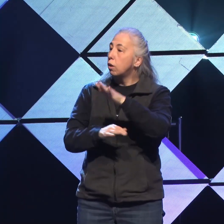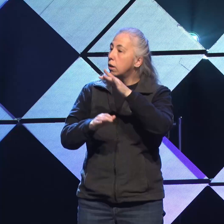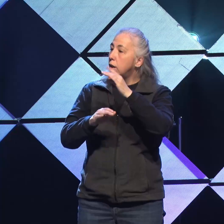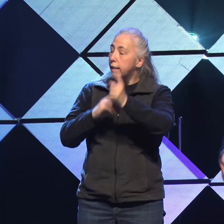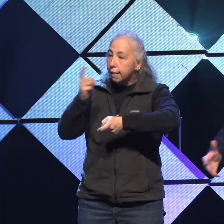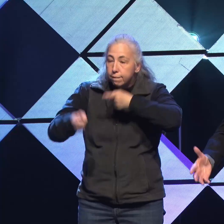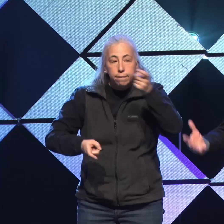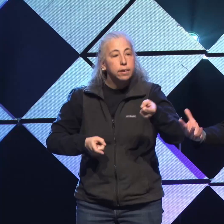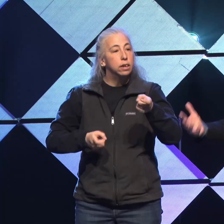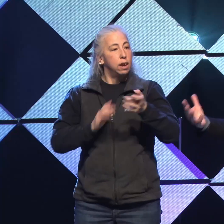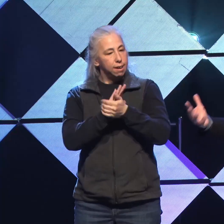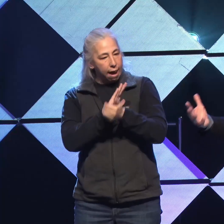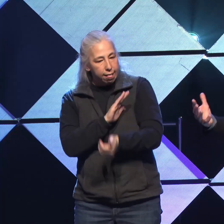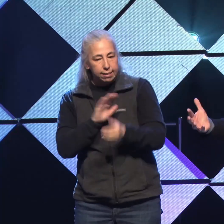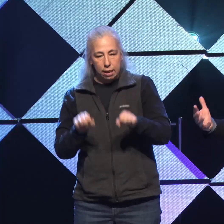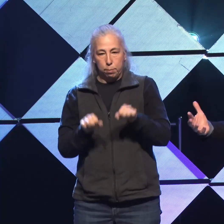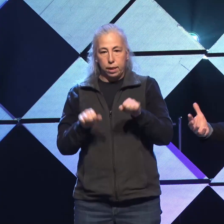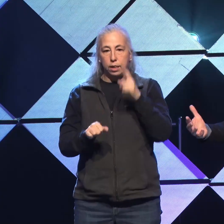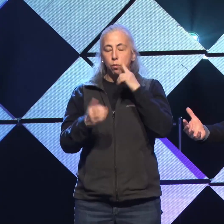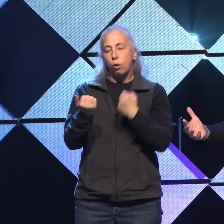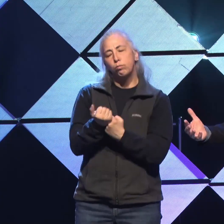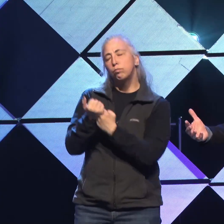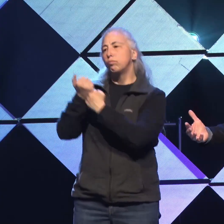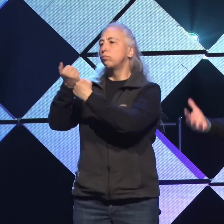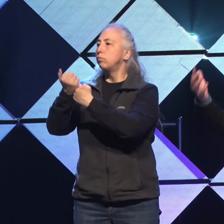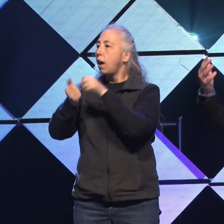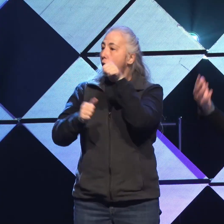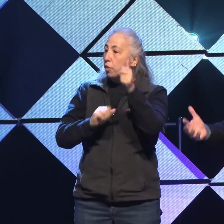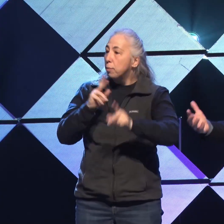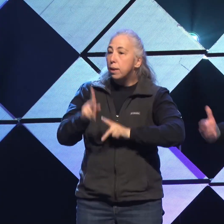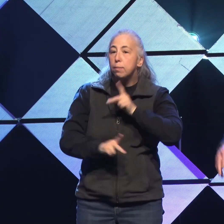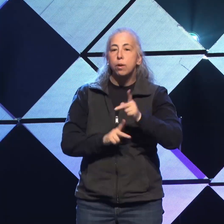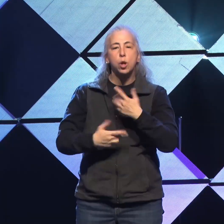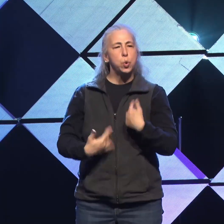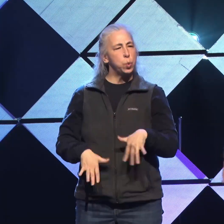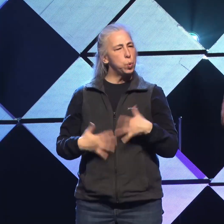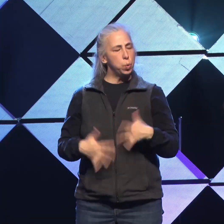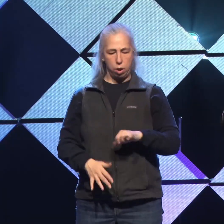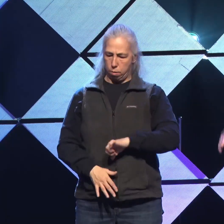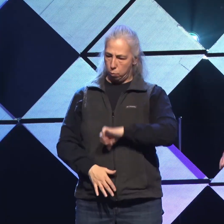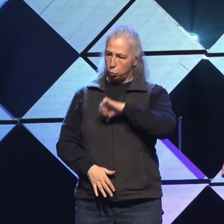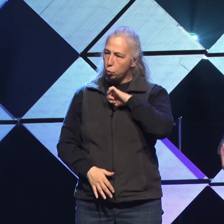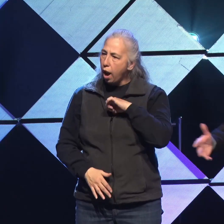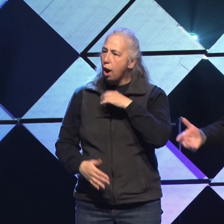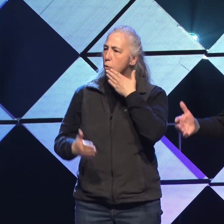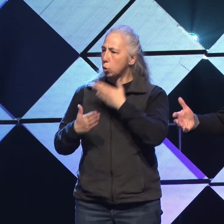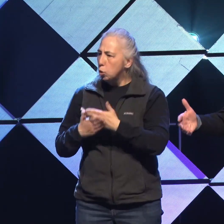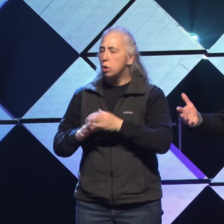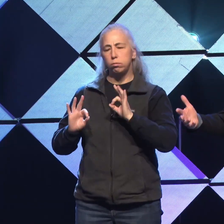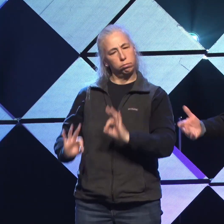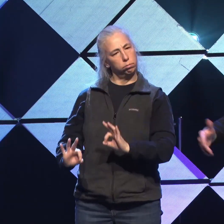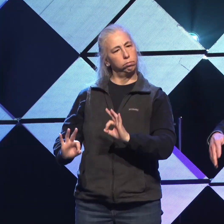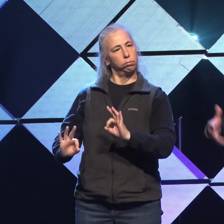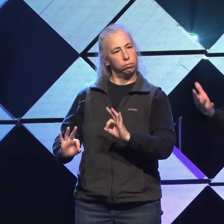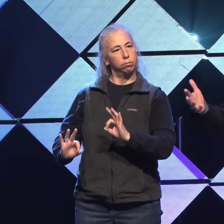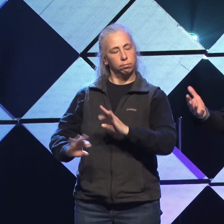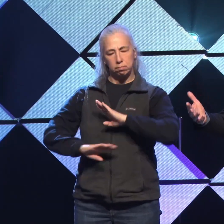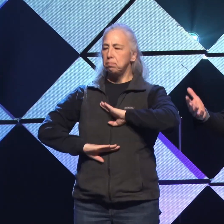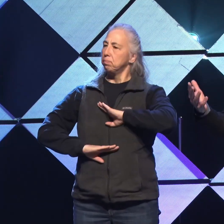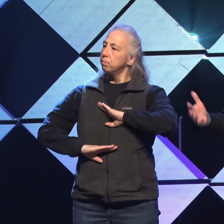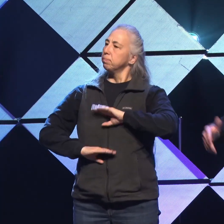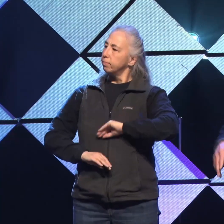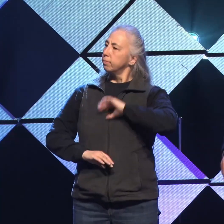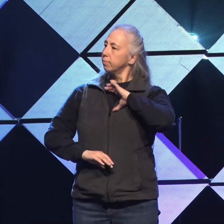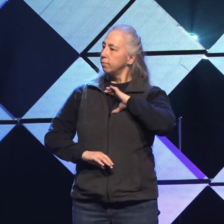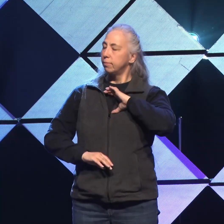and abilities to lift people up, you should feel proud of that. You should feel good about that. In fact, that's what